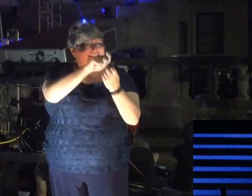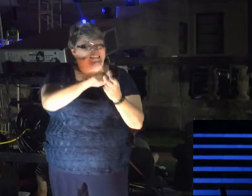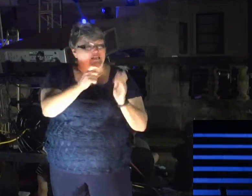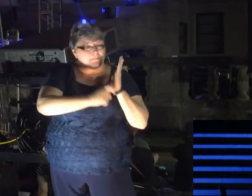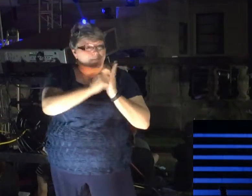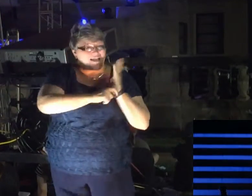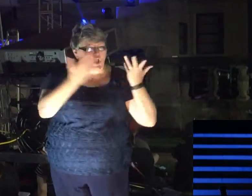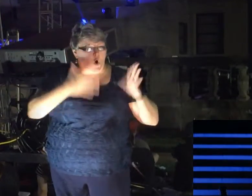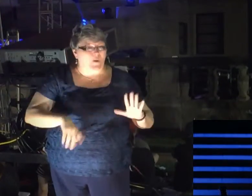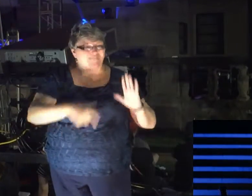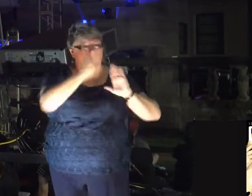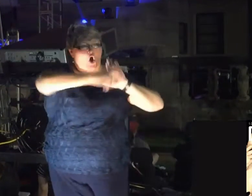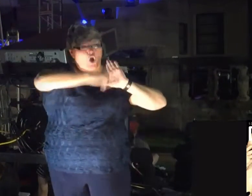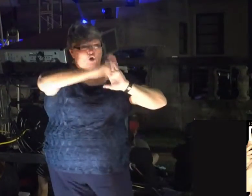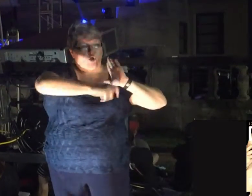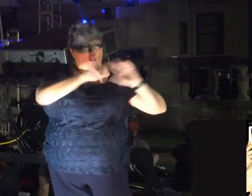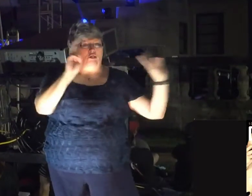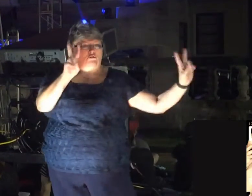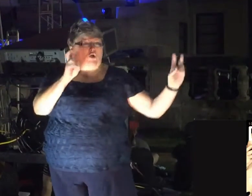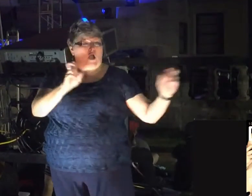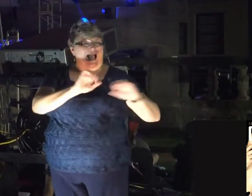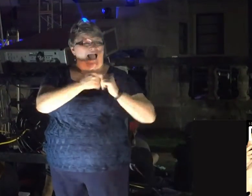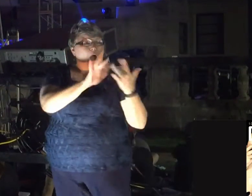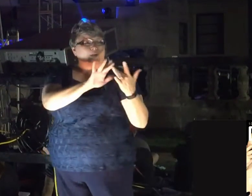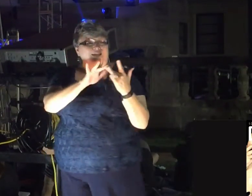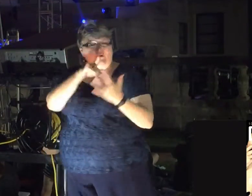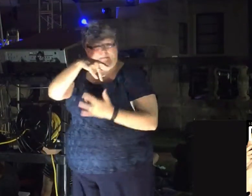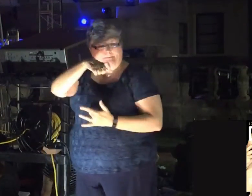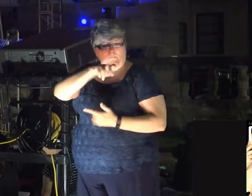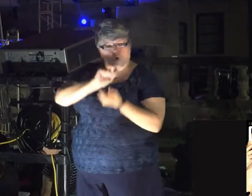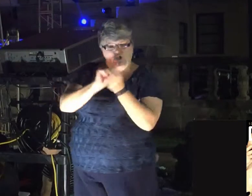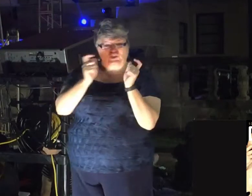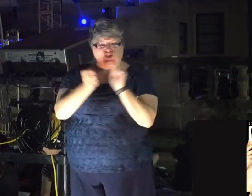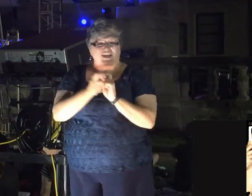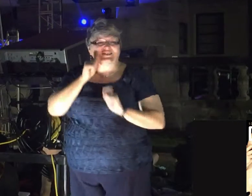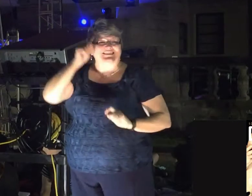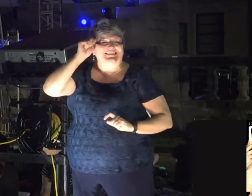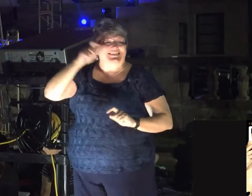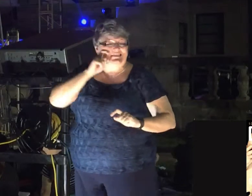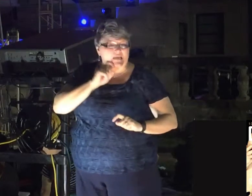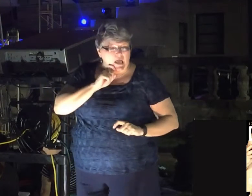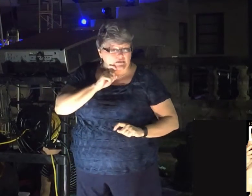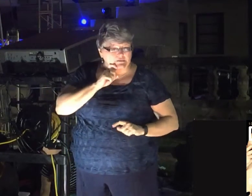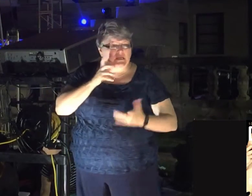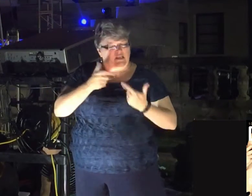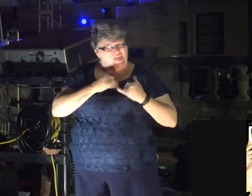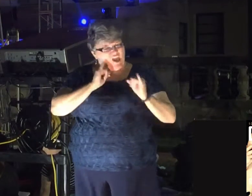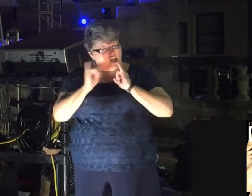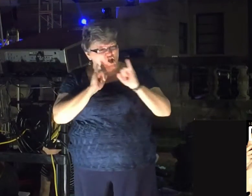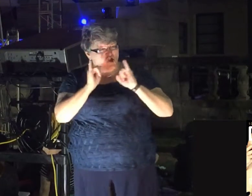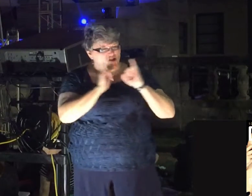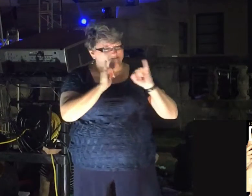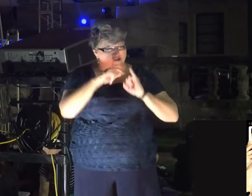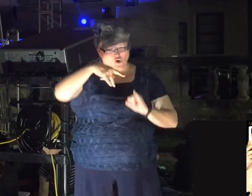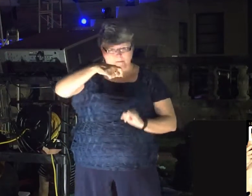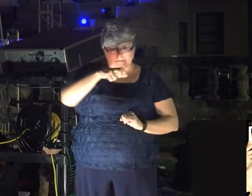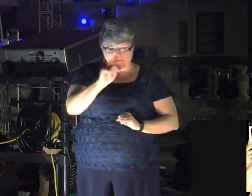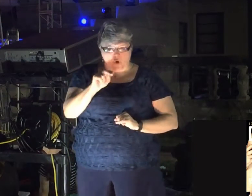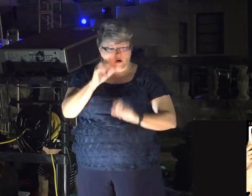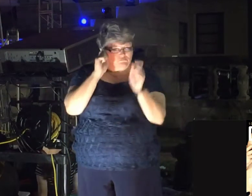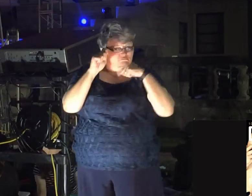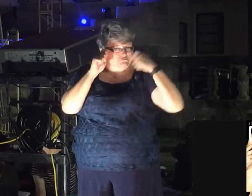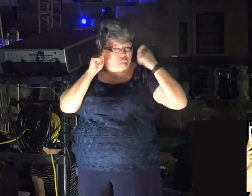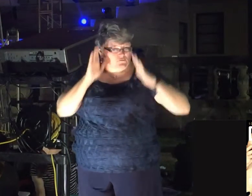magazine is already on top of this. They had an article entitled, How Internet Porn is Changing Teen Sex. And in it, they interviewed